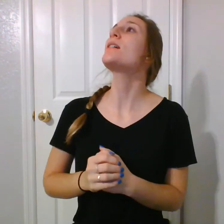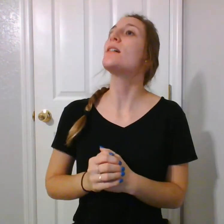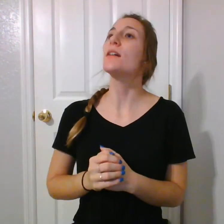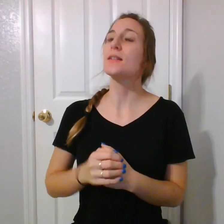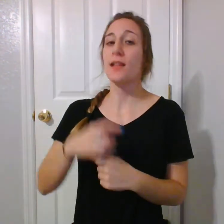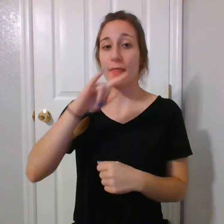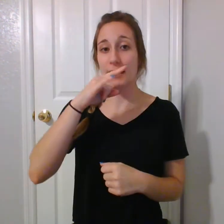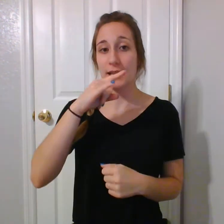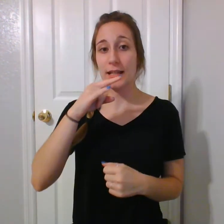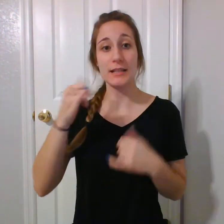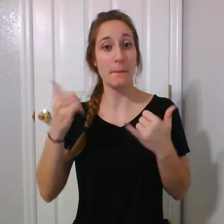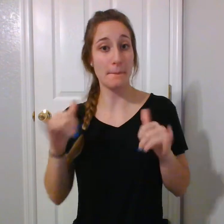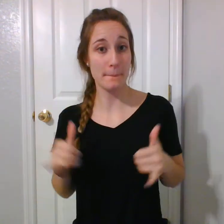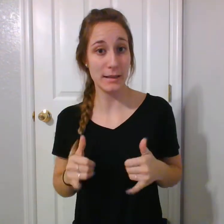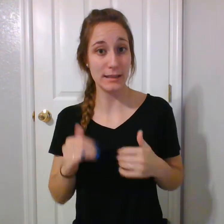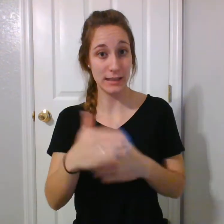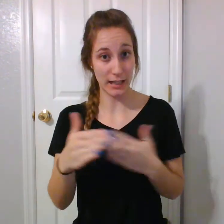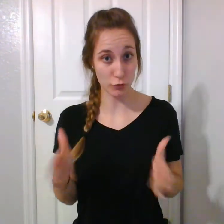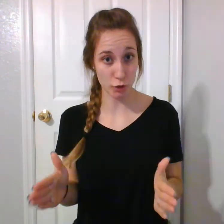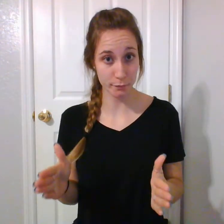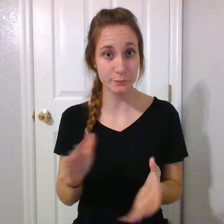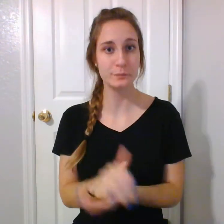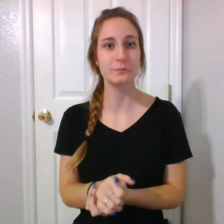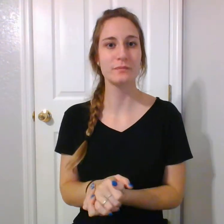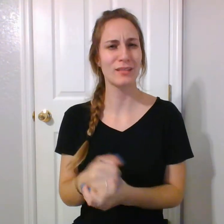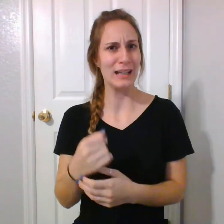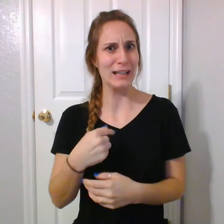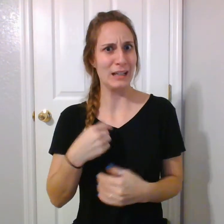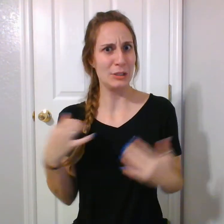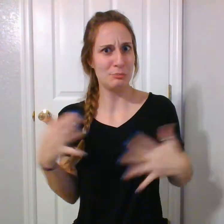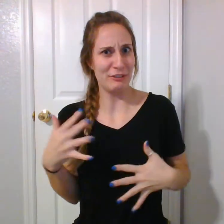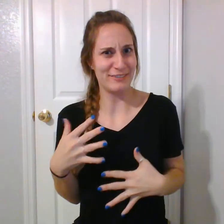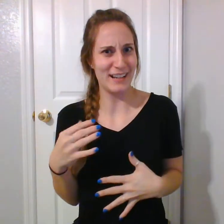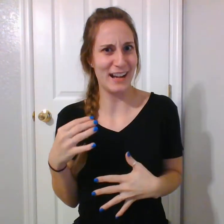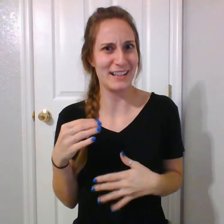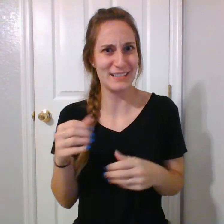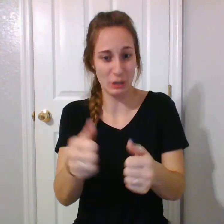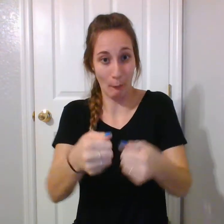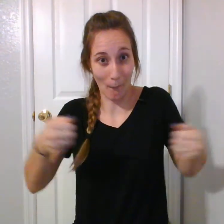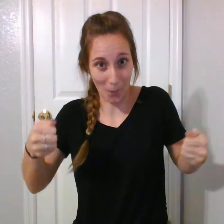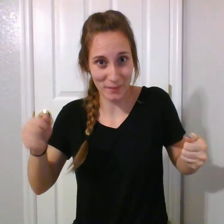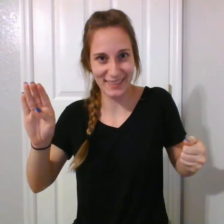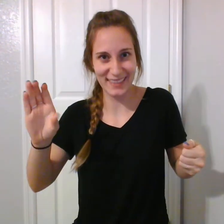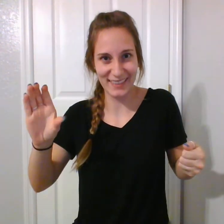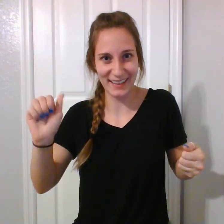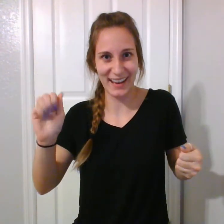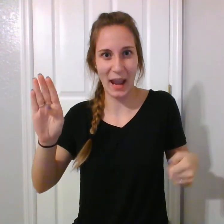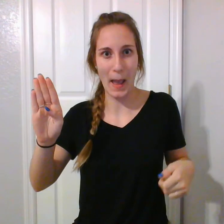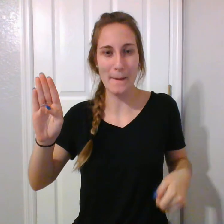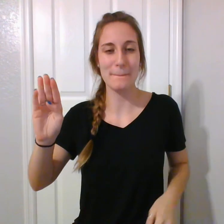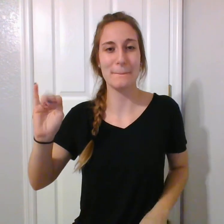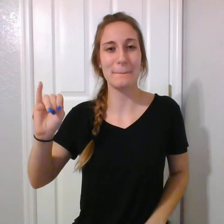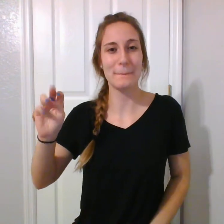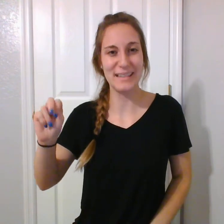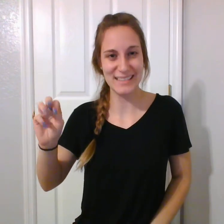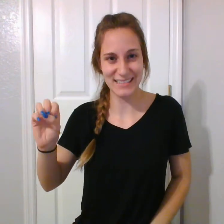little afraid to open the cabinets because like just might come pouring out. This is really sweet actually.